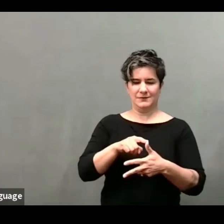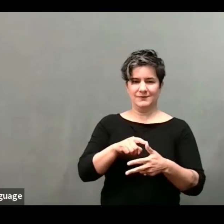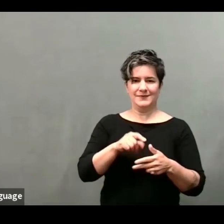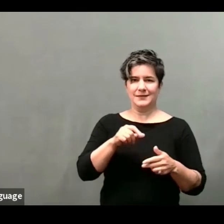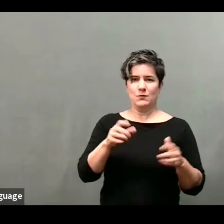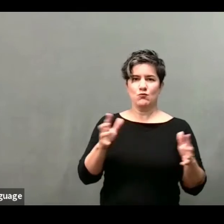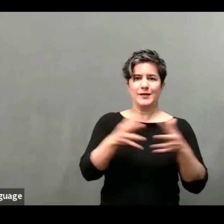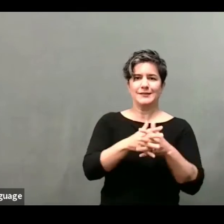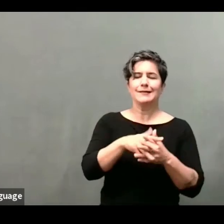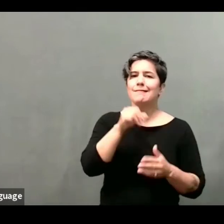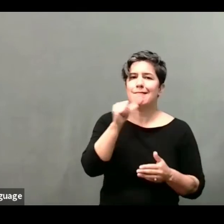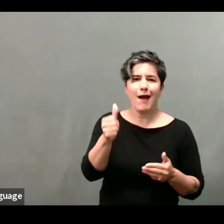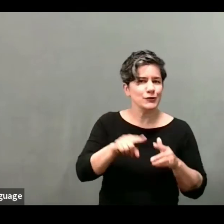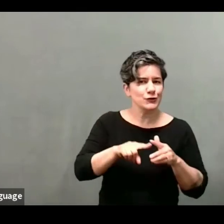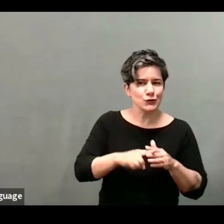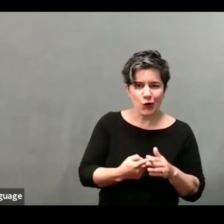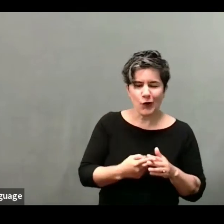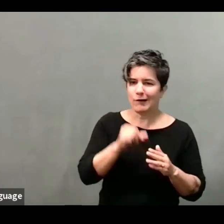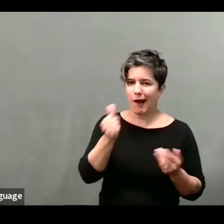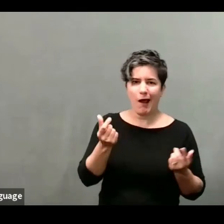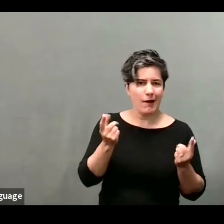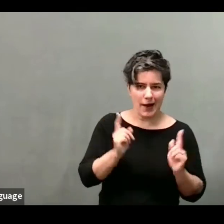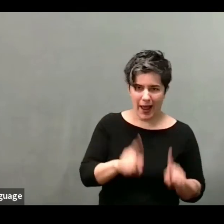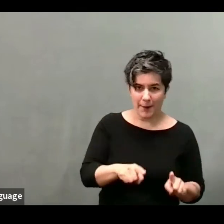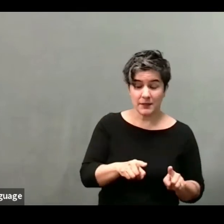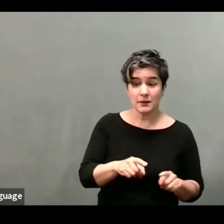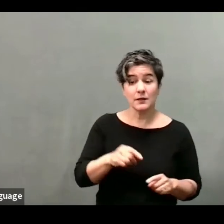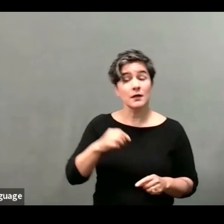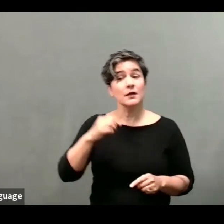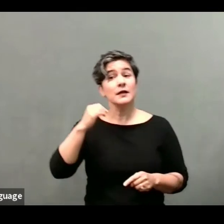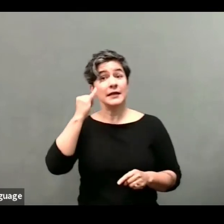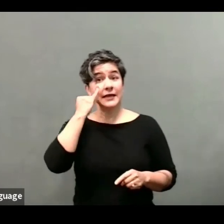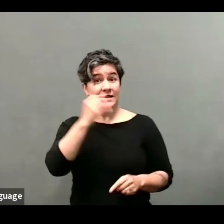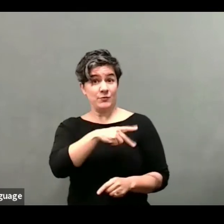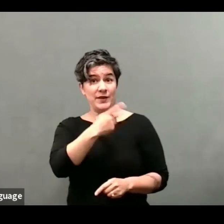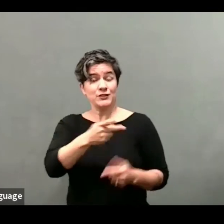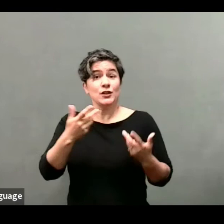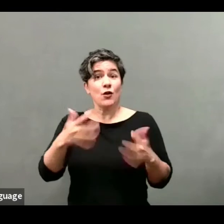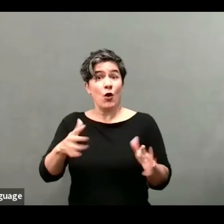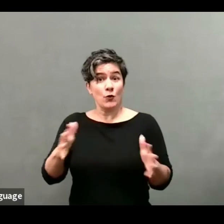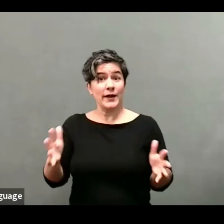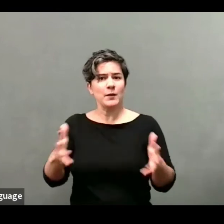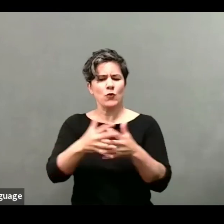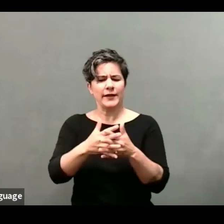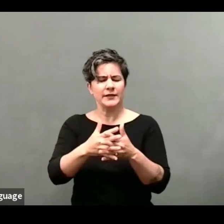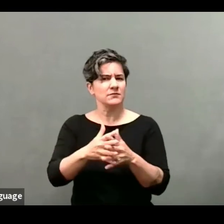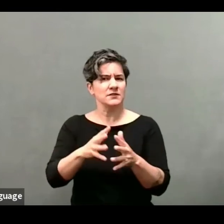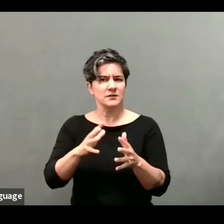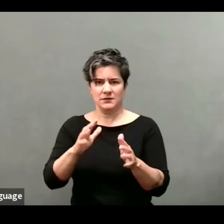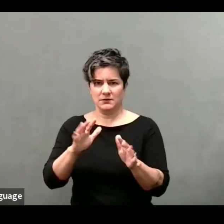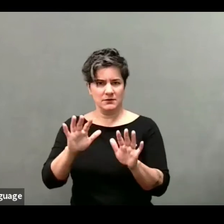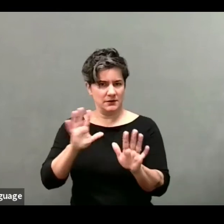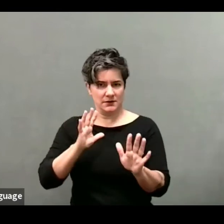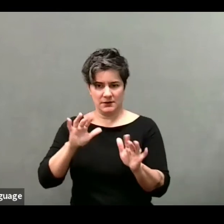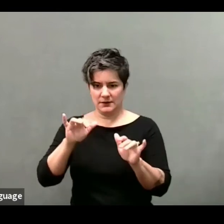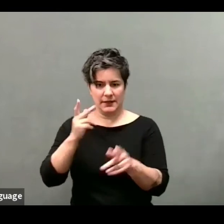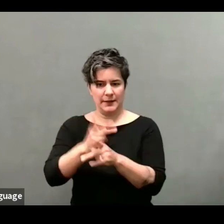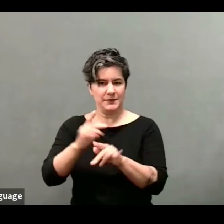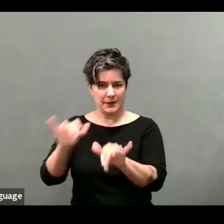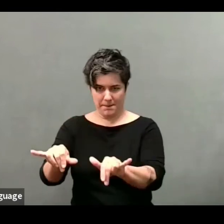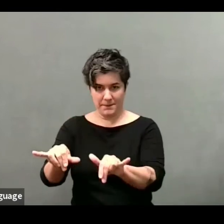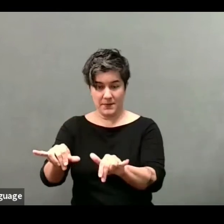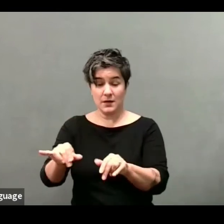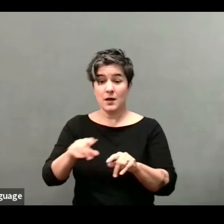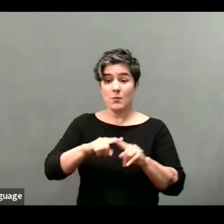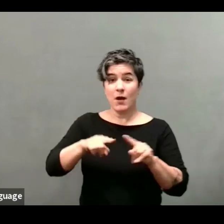starting. So if the patient is already pregnant, it's not going to change anything, but it will prevent those